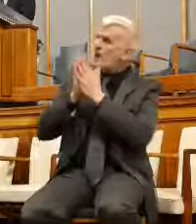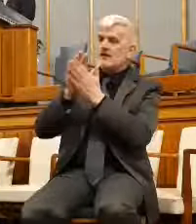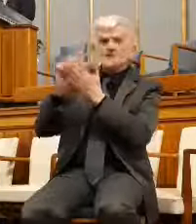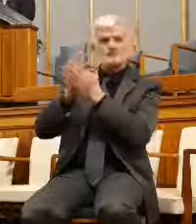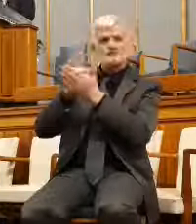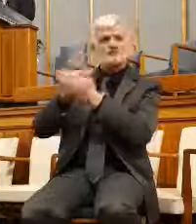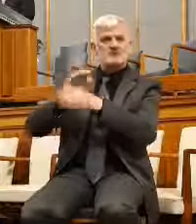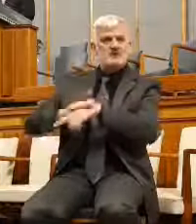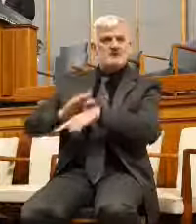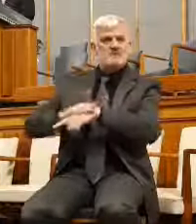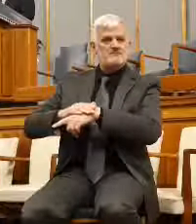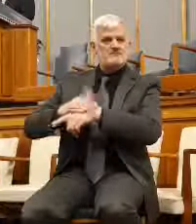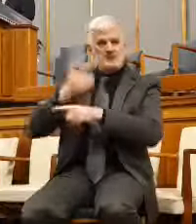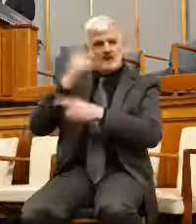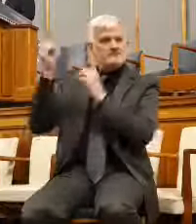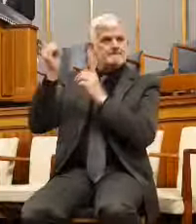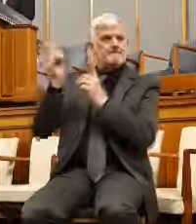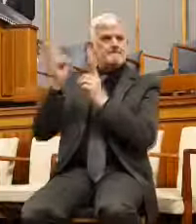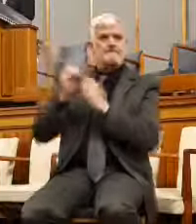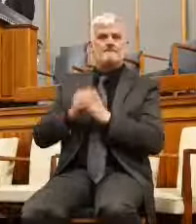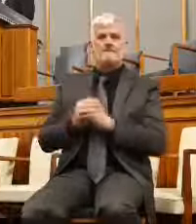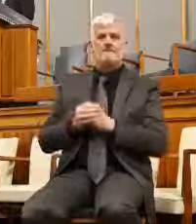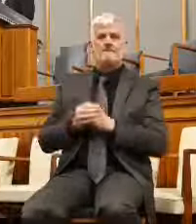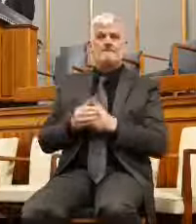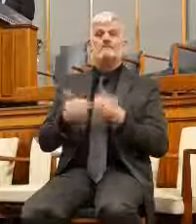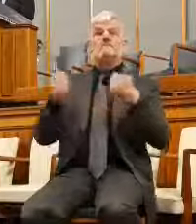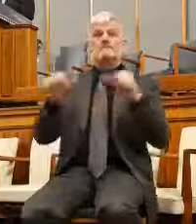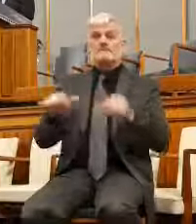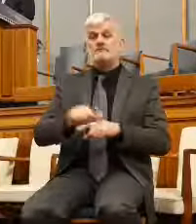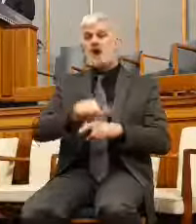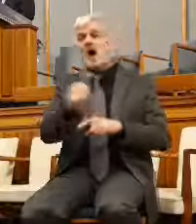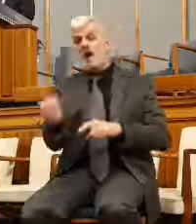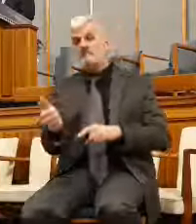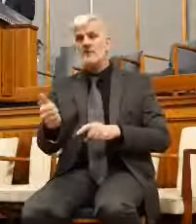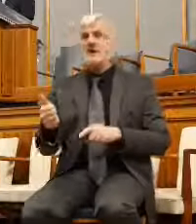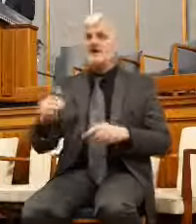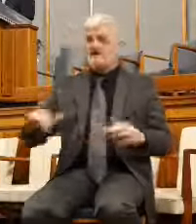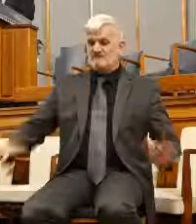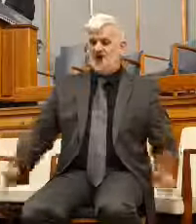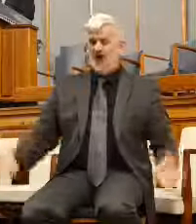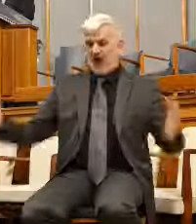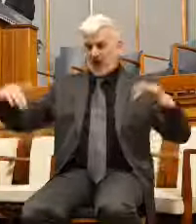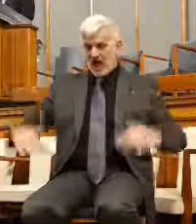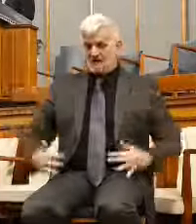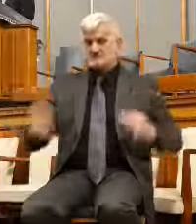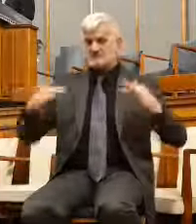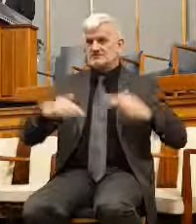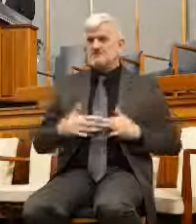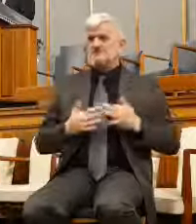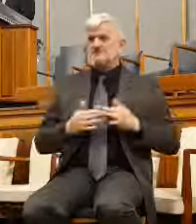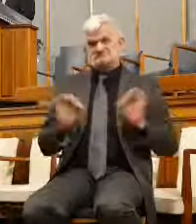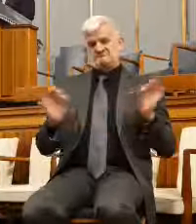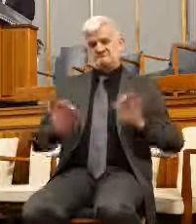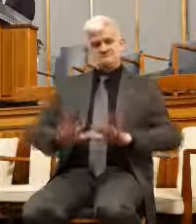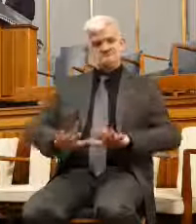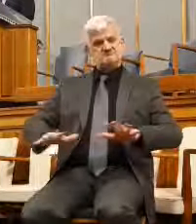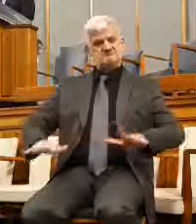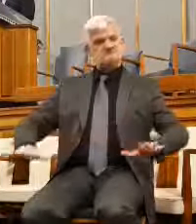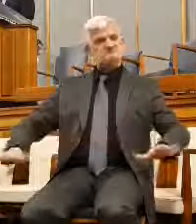thou mayest be found. Surely in the floods of great waters they shall not come nigh unto him.